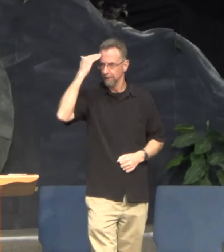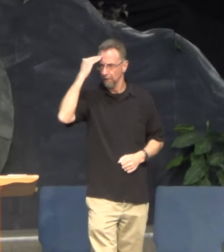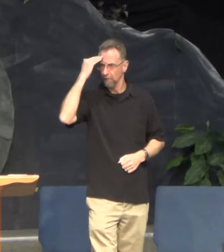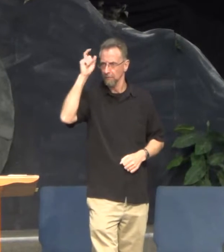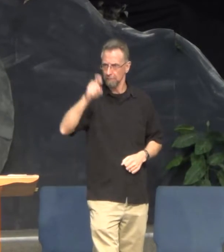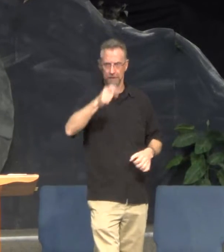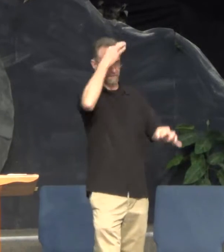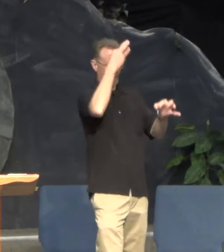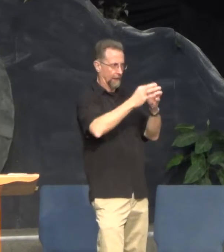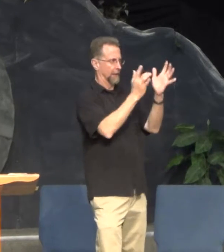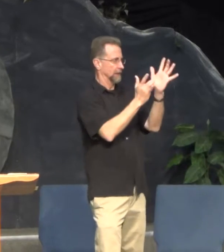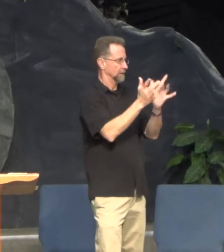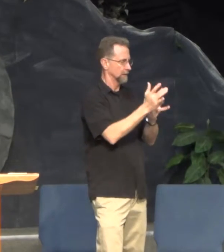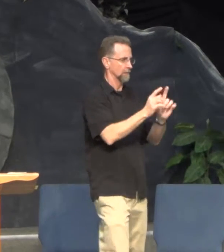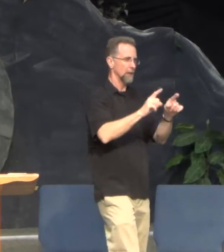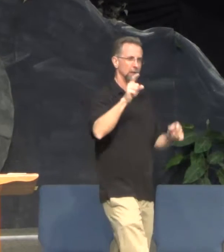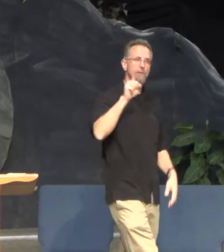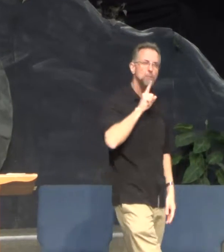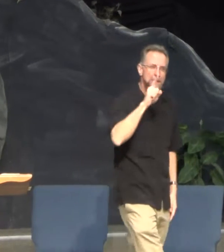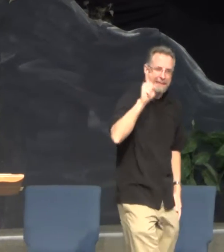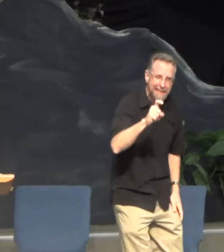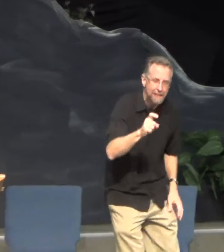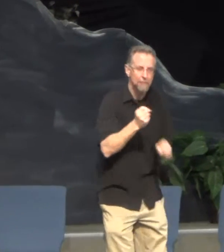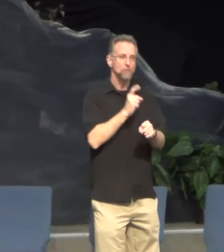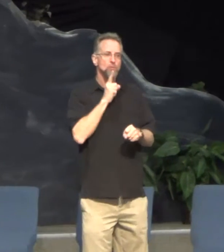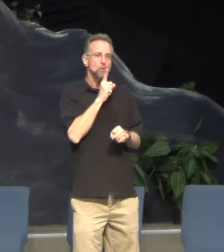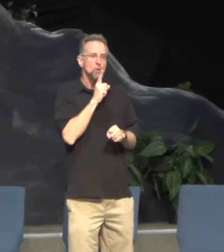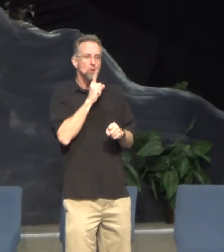We know that faith is important. We have to have faith in Jesus.